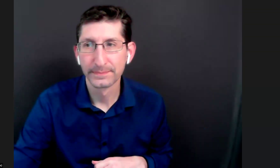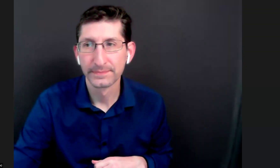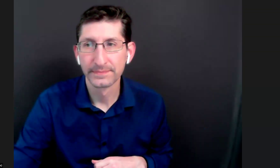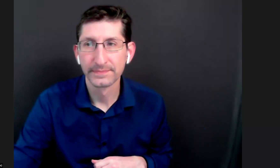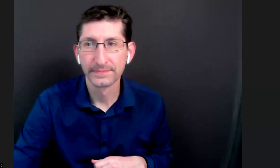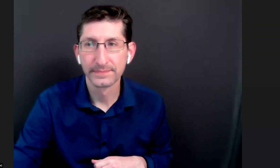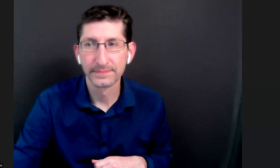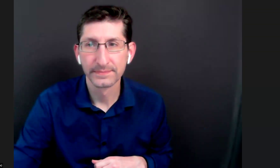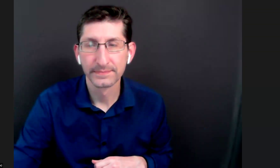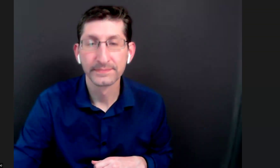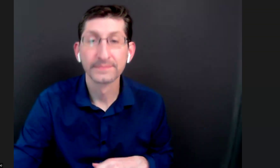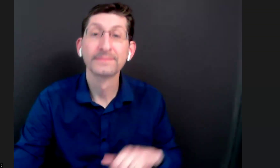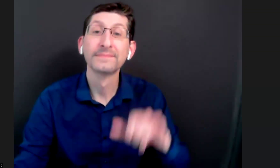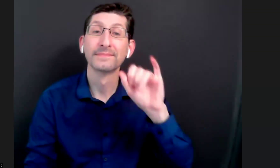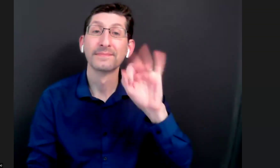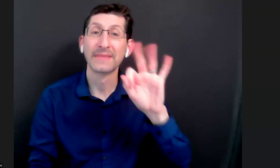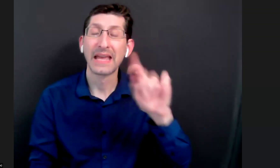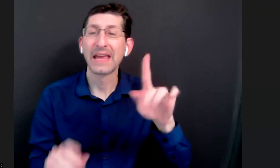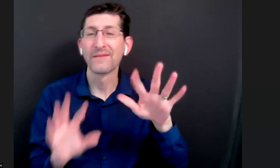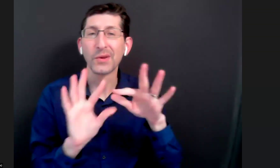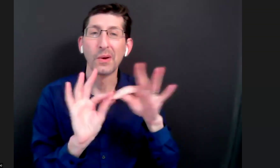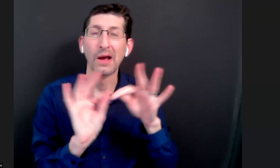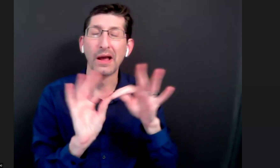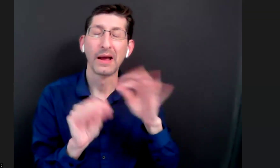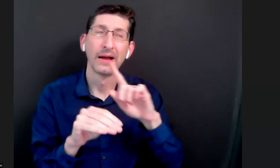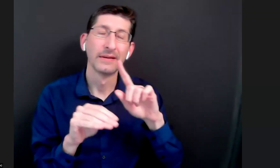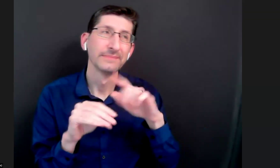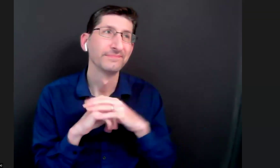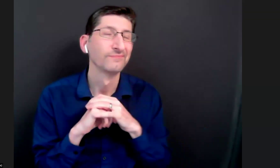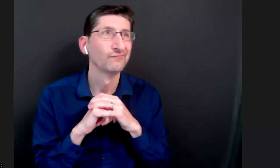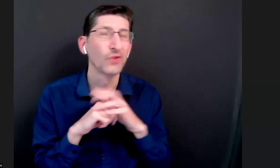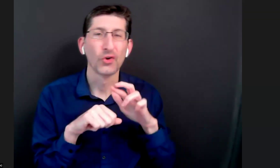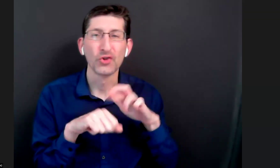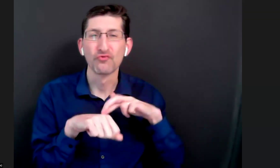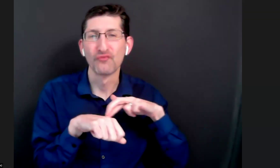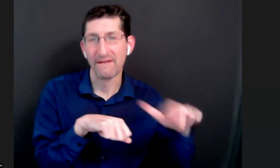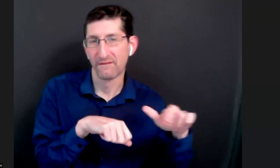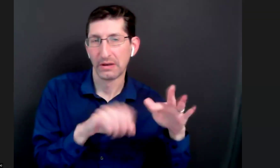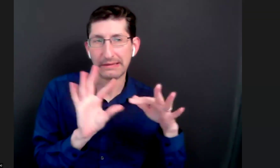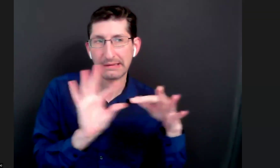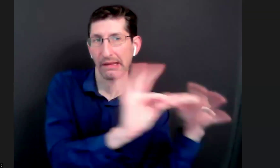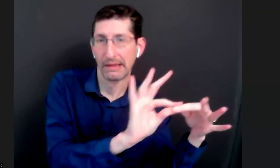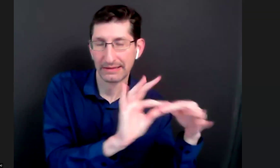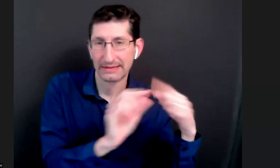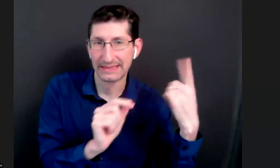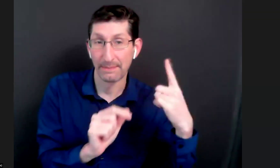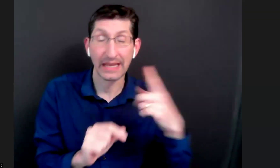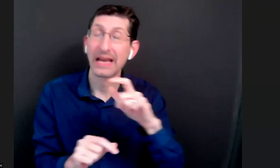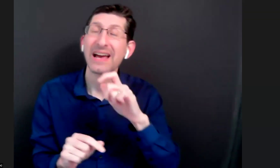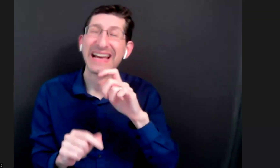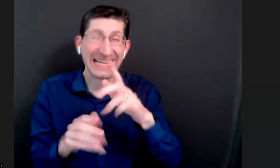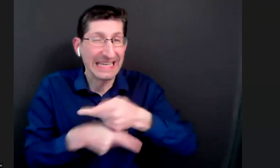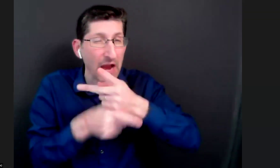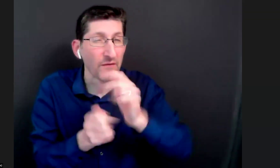stuff, be careful with the words that you use. So you want to not use things like that slide that I